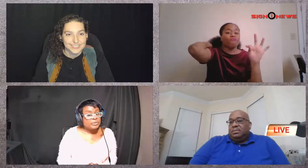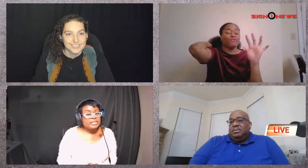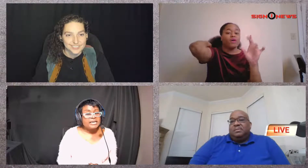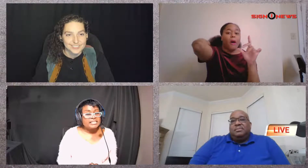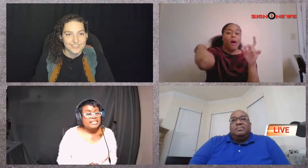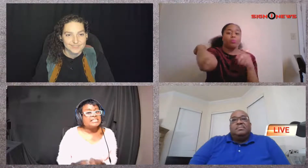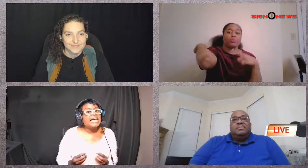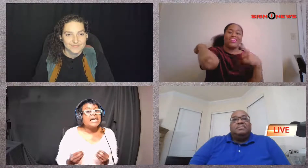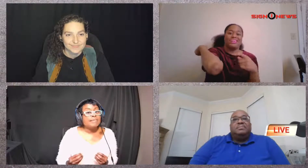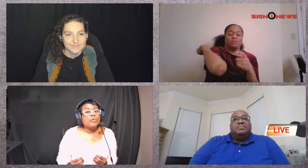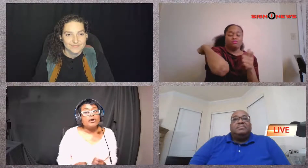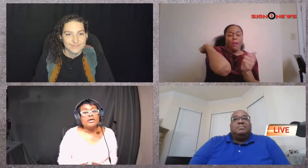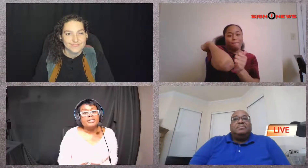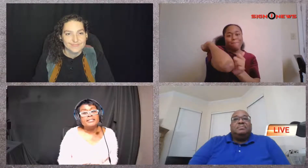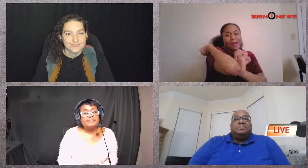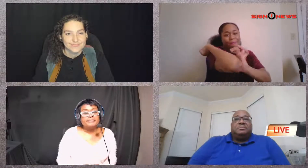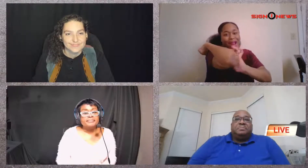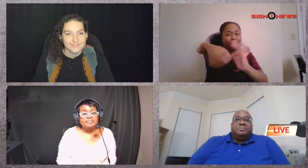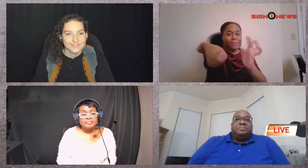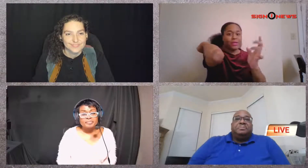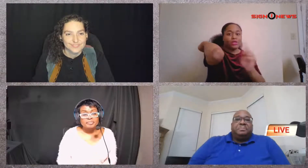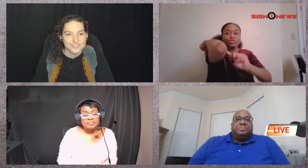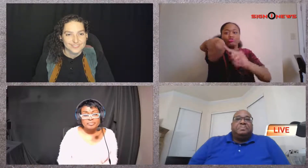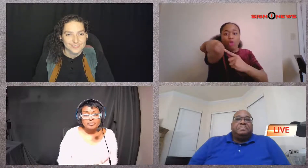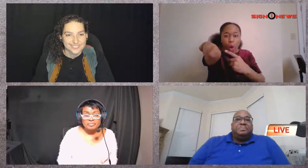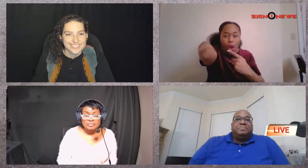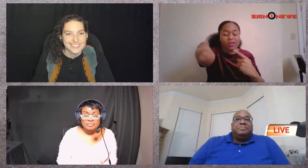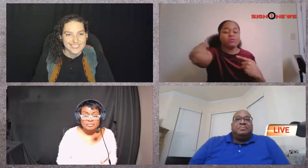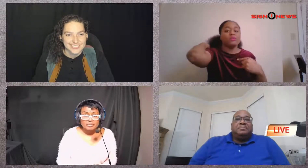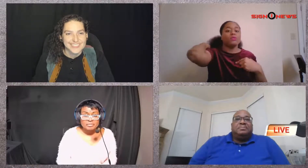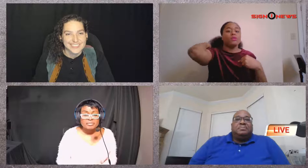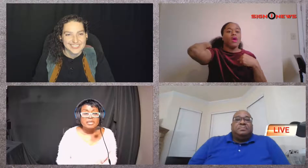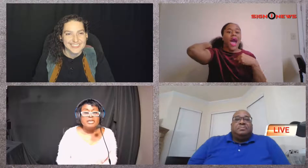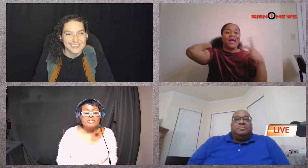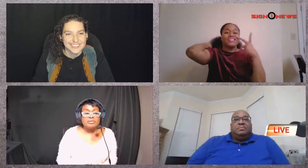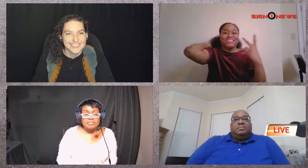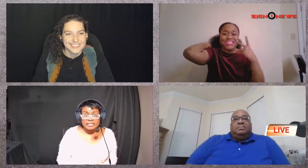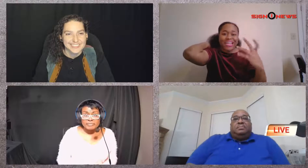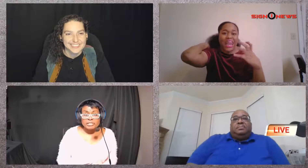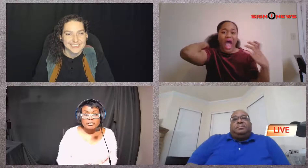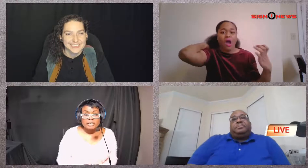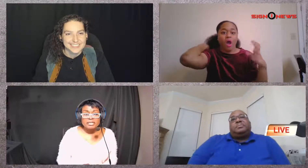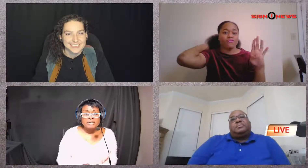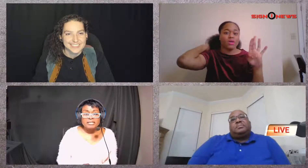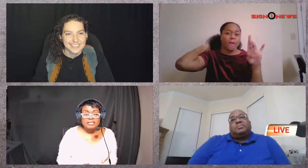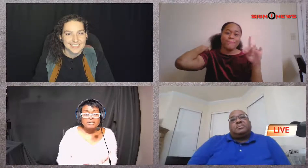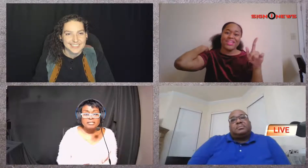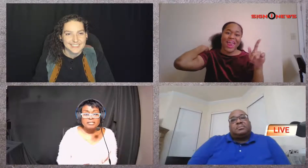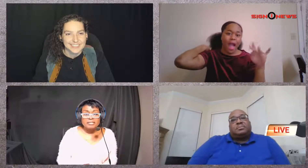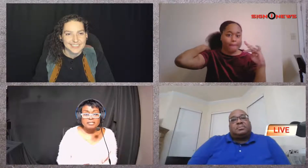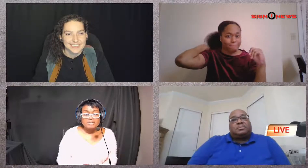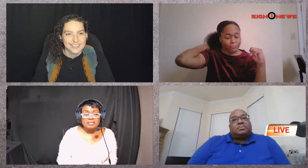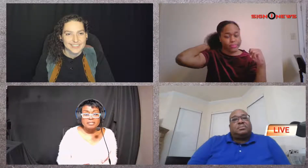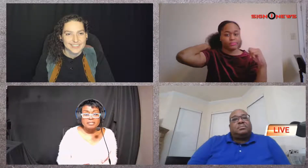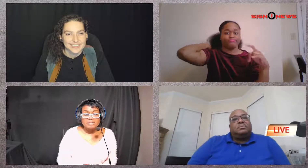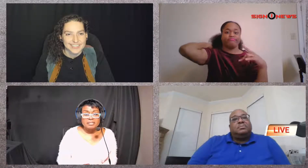And then I realized I needed to add more. So when the pandemic started,